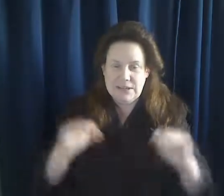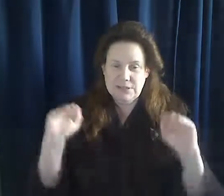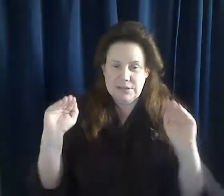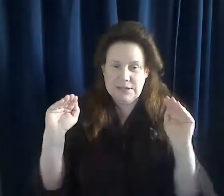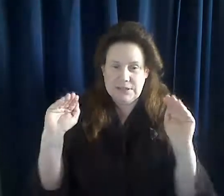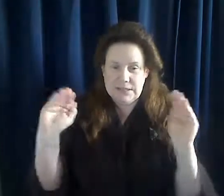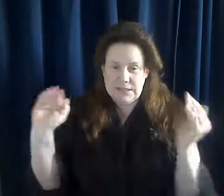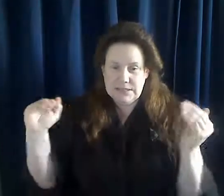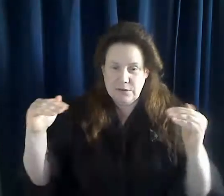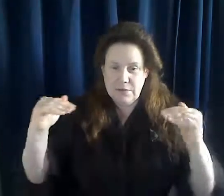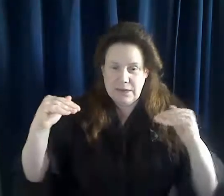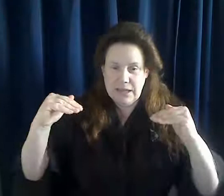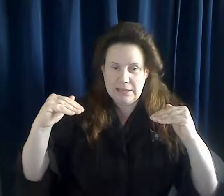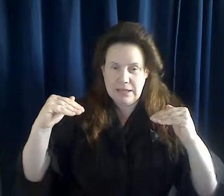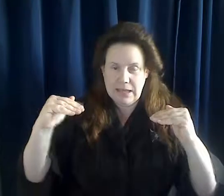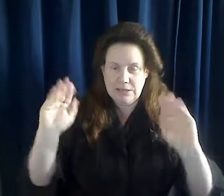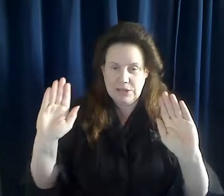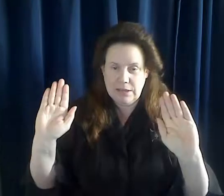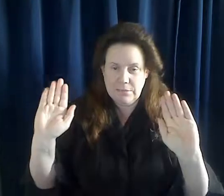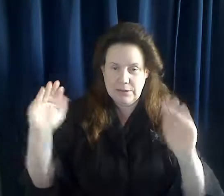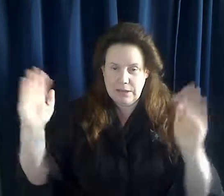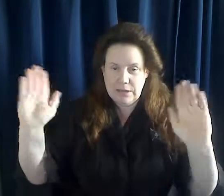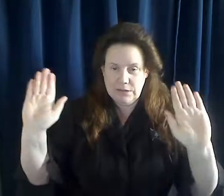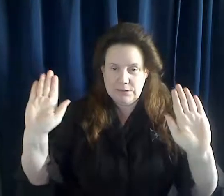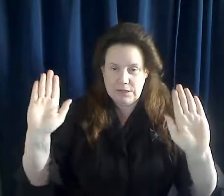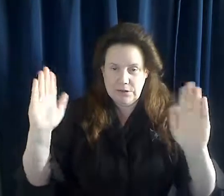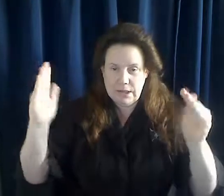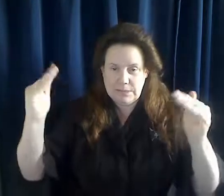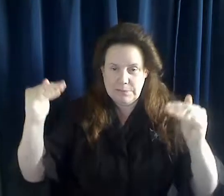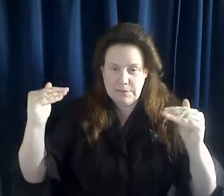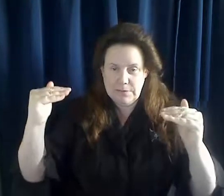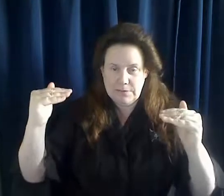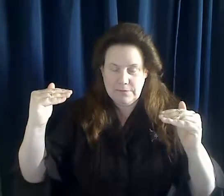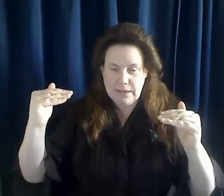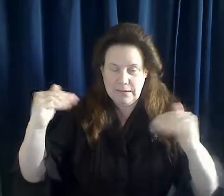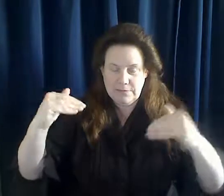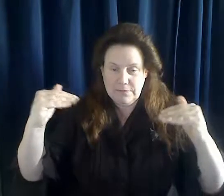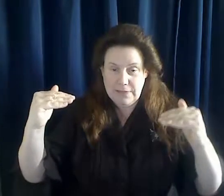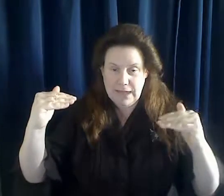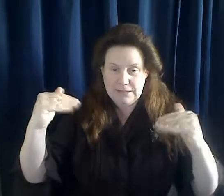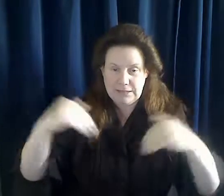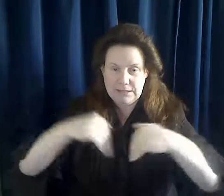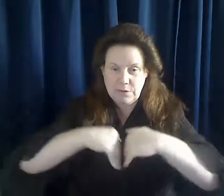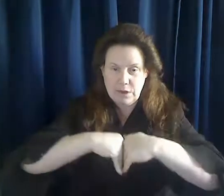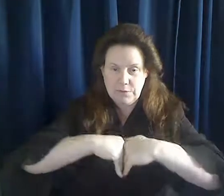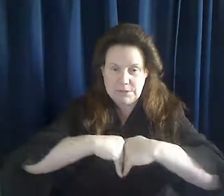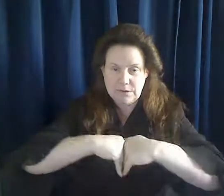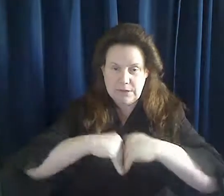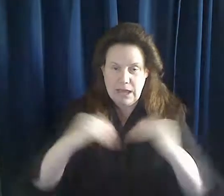So this is a right angle hand shape. You take your hands, bend them in flat, like how we started